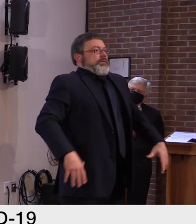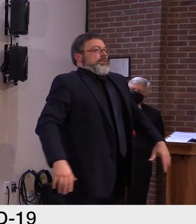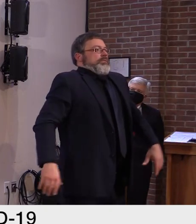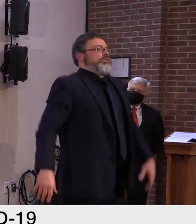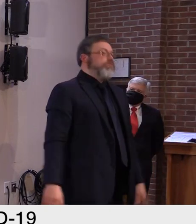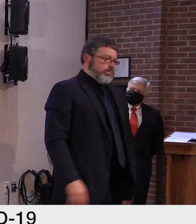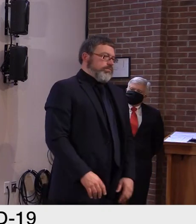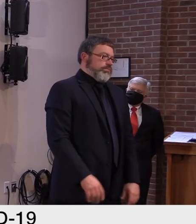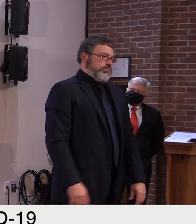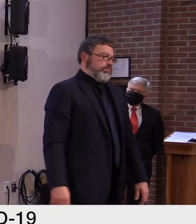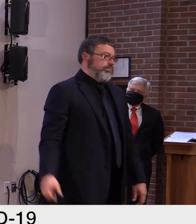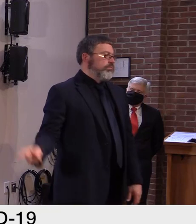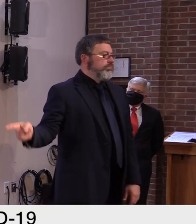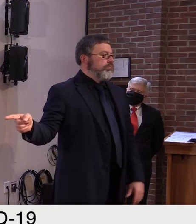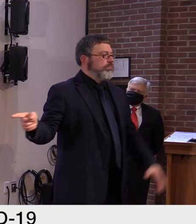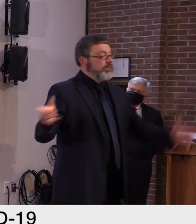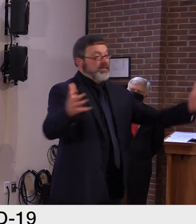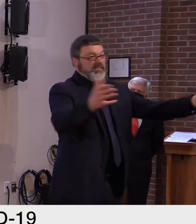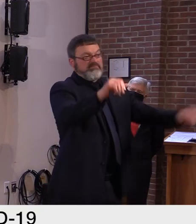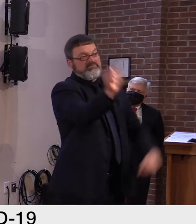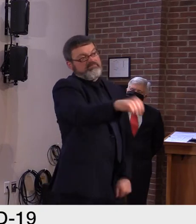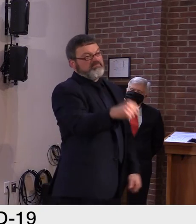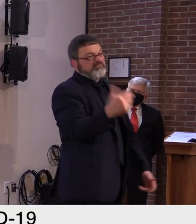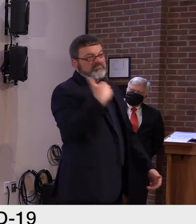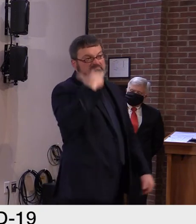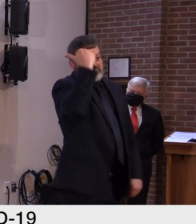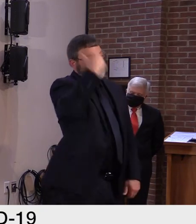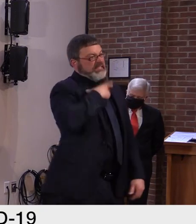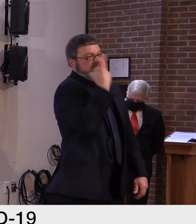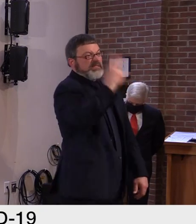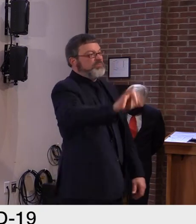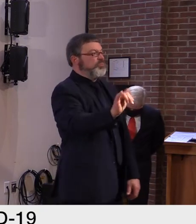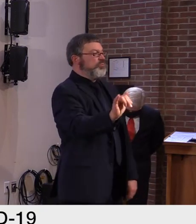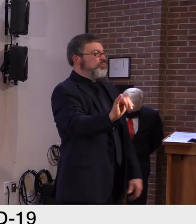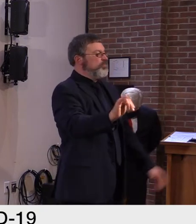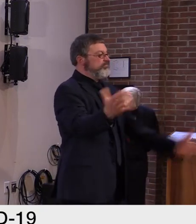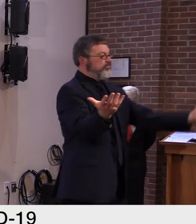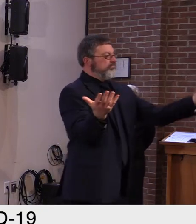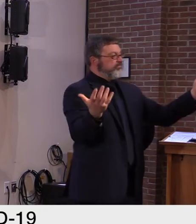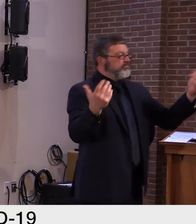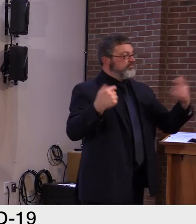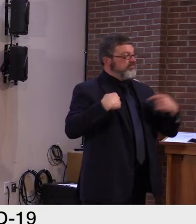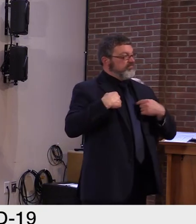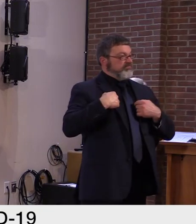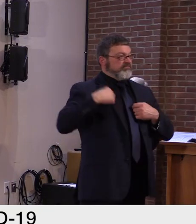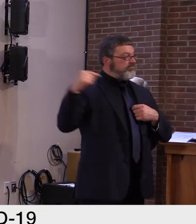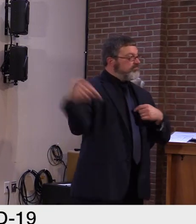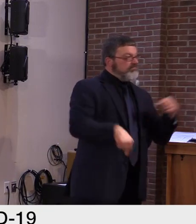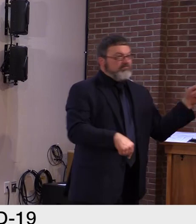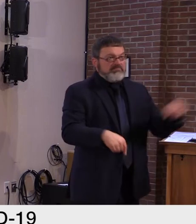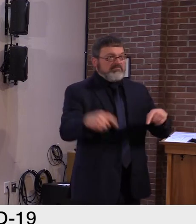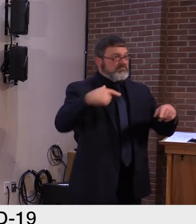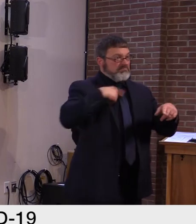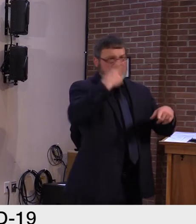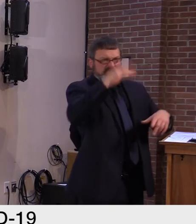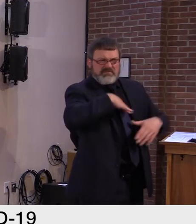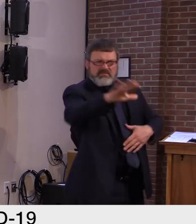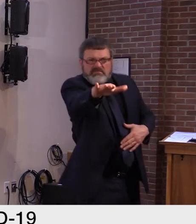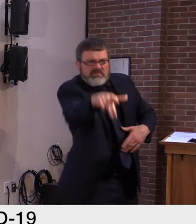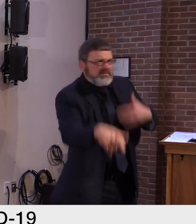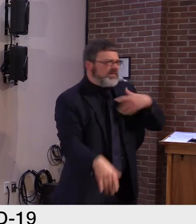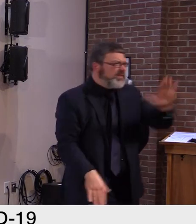the stories that we do. We try and make sure that people understand how we got into the position we're in